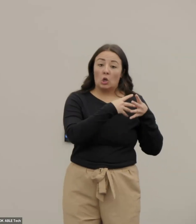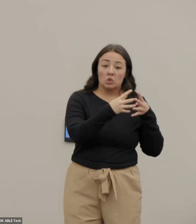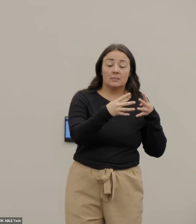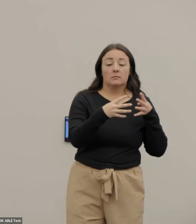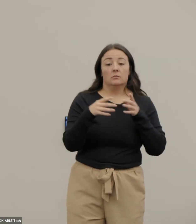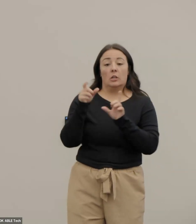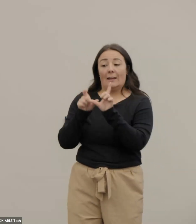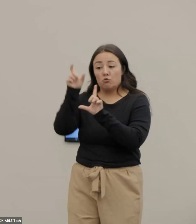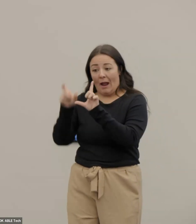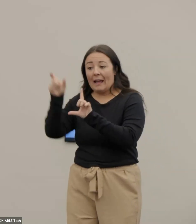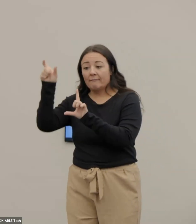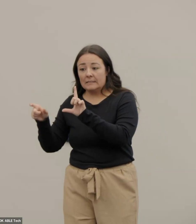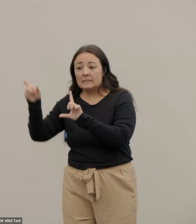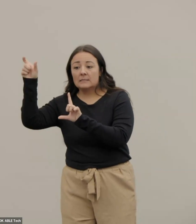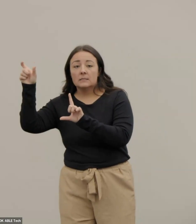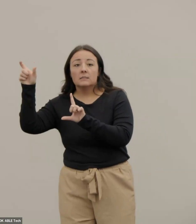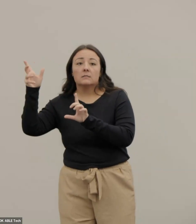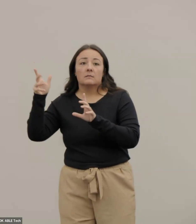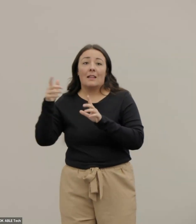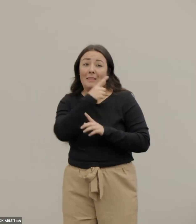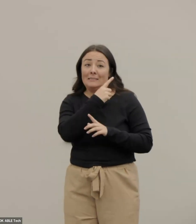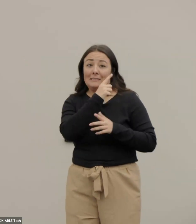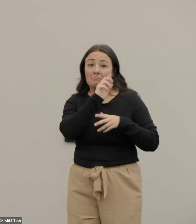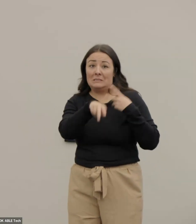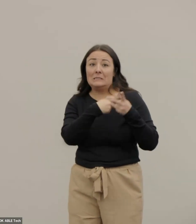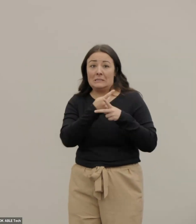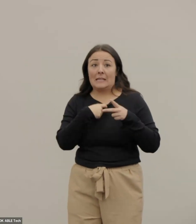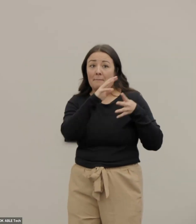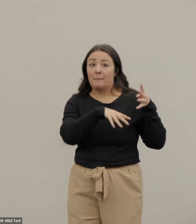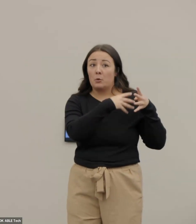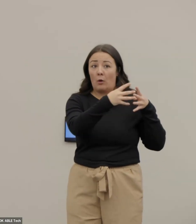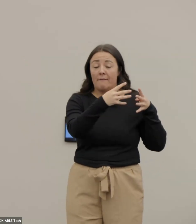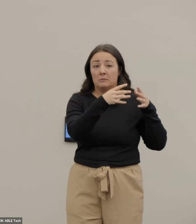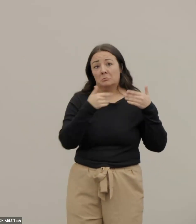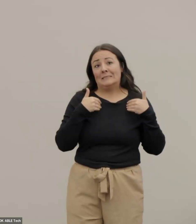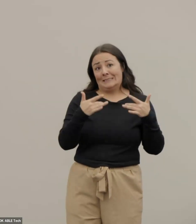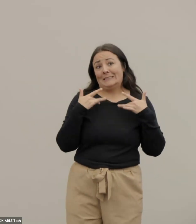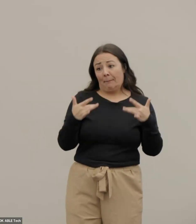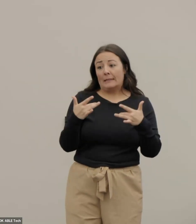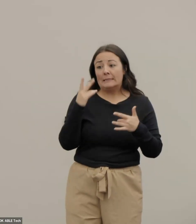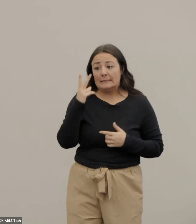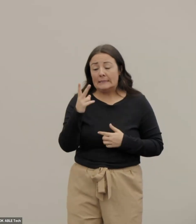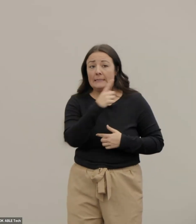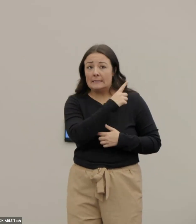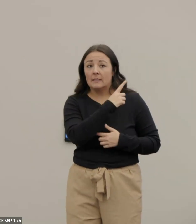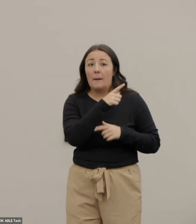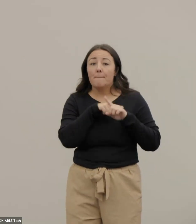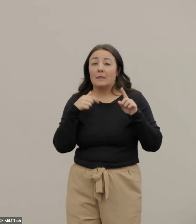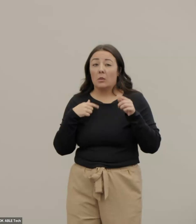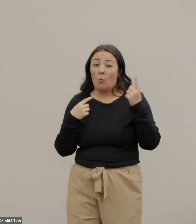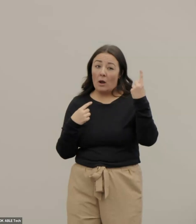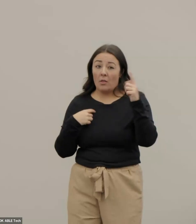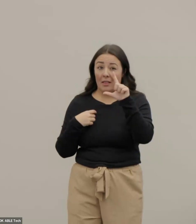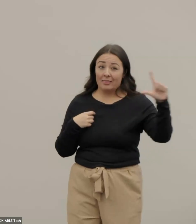On the left, this is a type of graph we often see. The challenge with the one on the left is that it creates